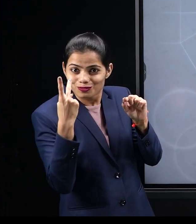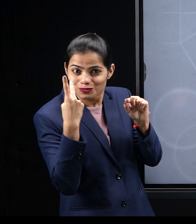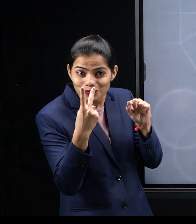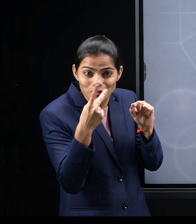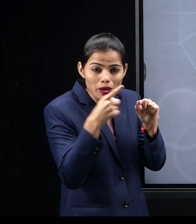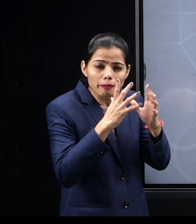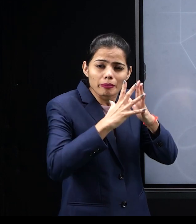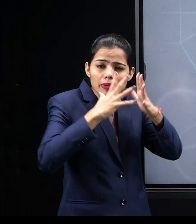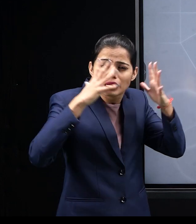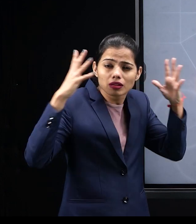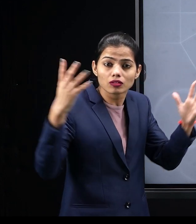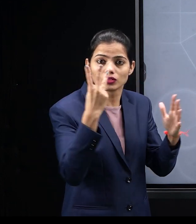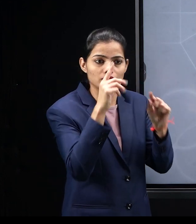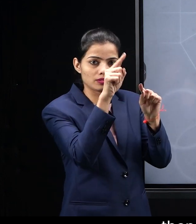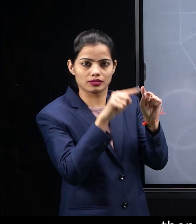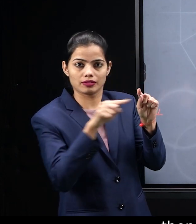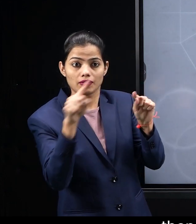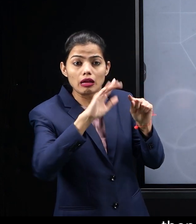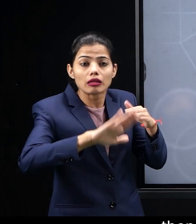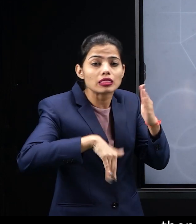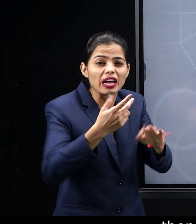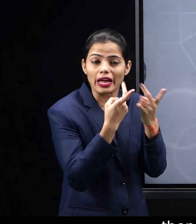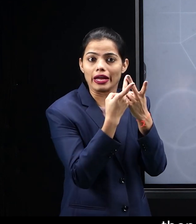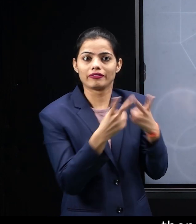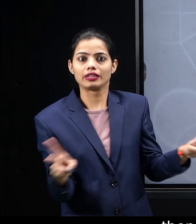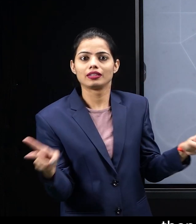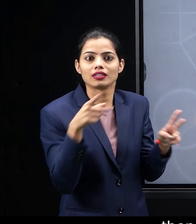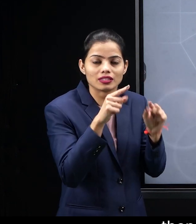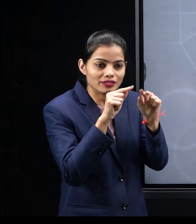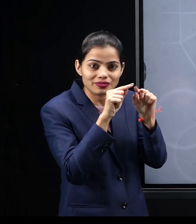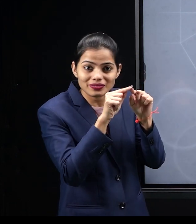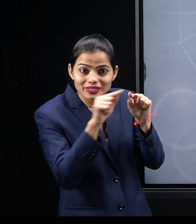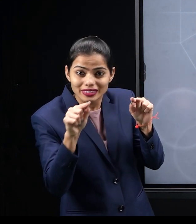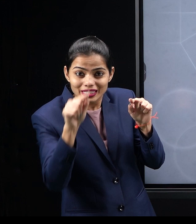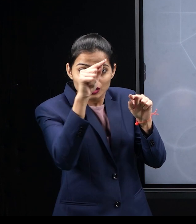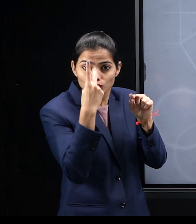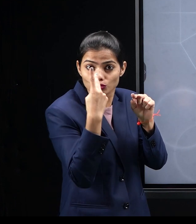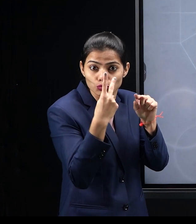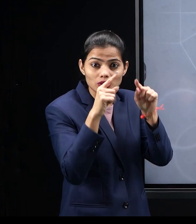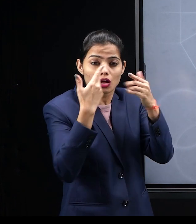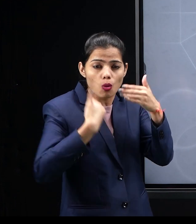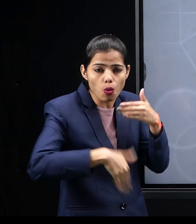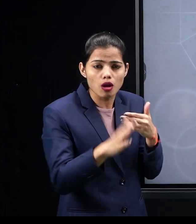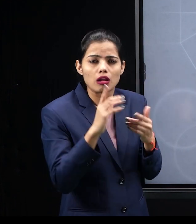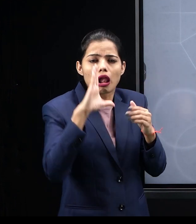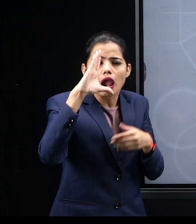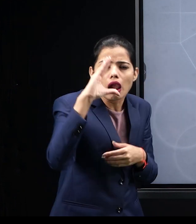is greater than the third, then the difference of any two sides will be less than the third.